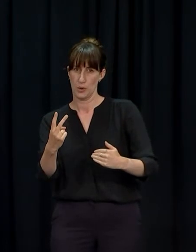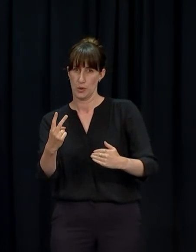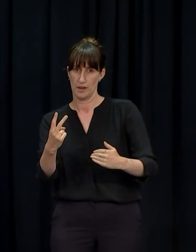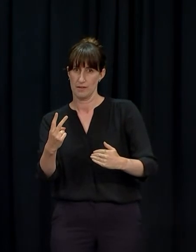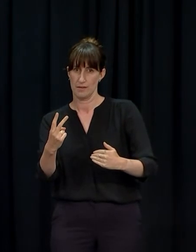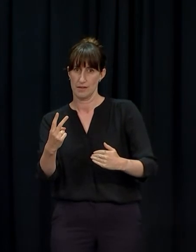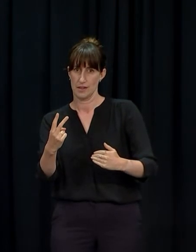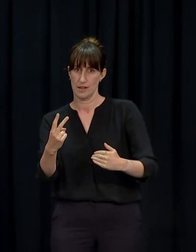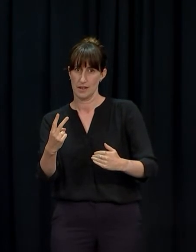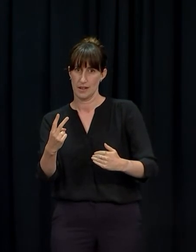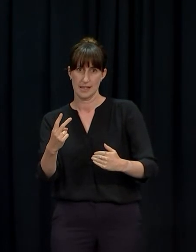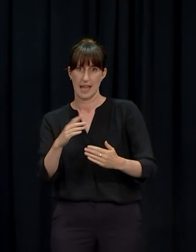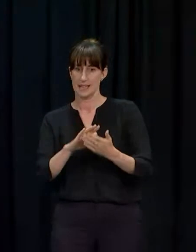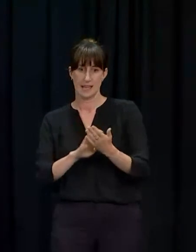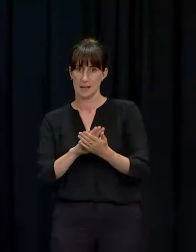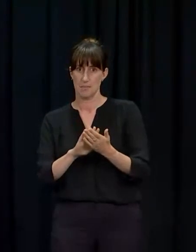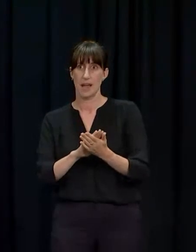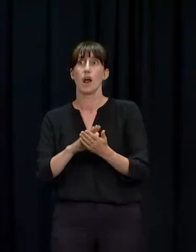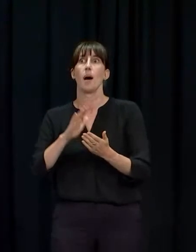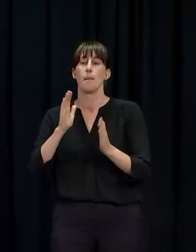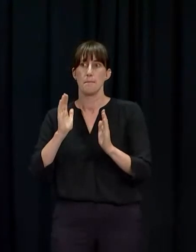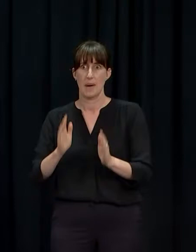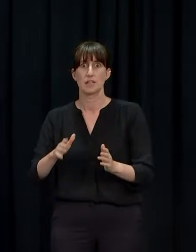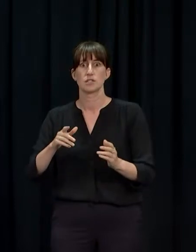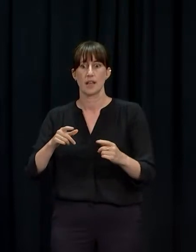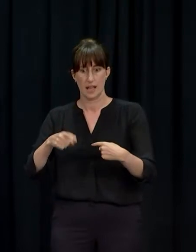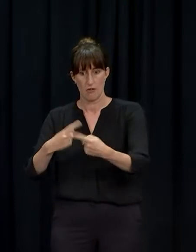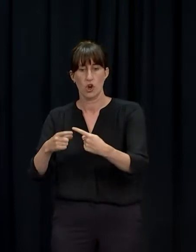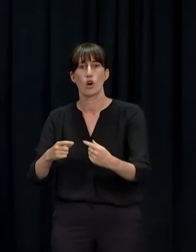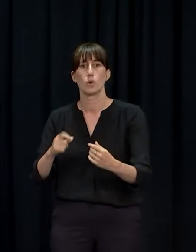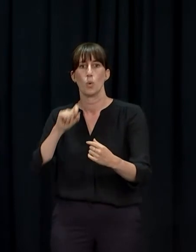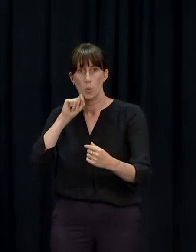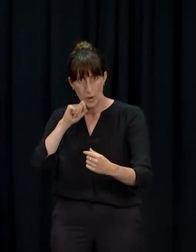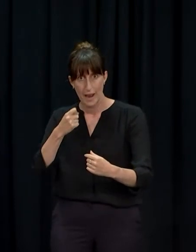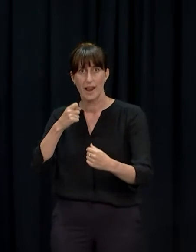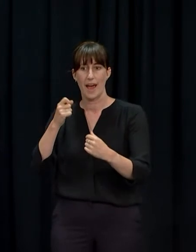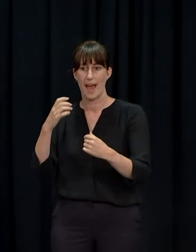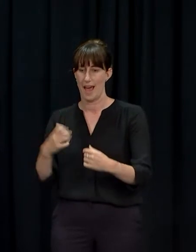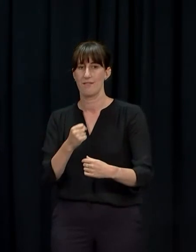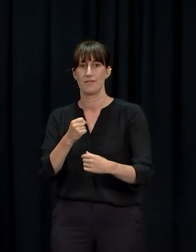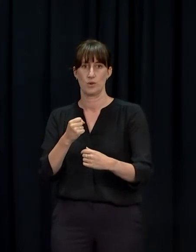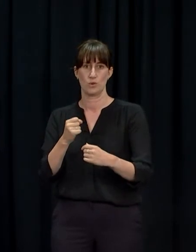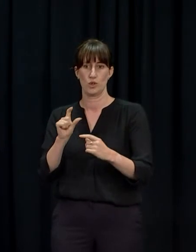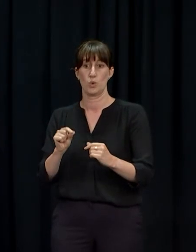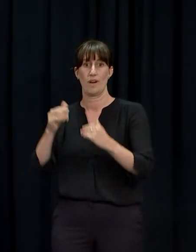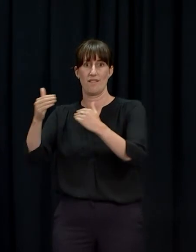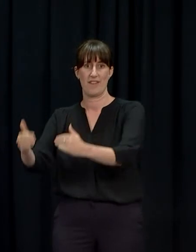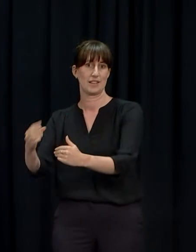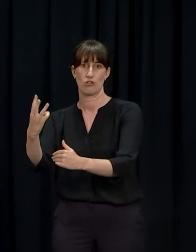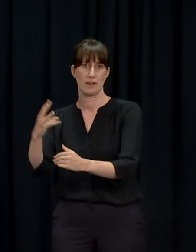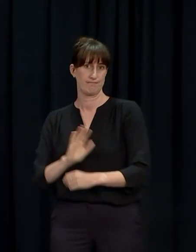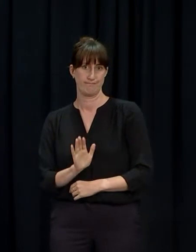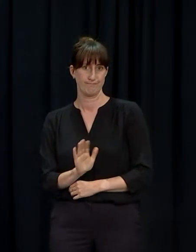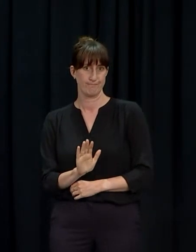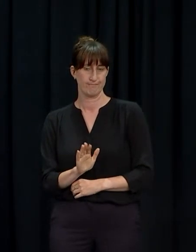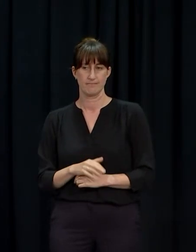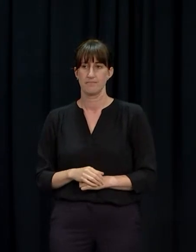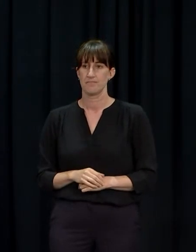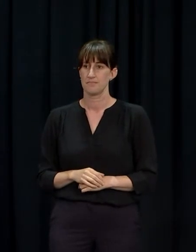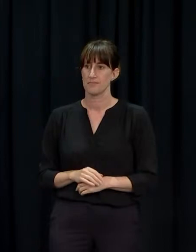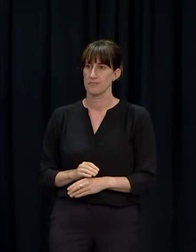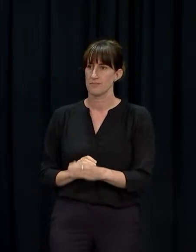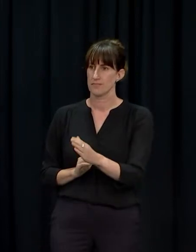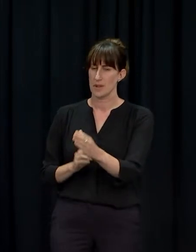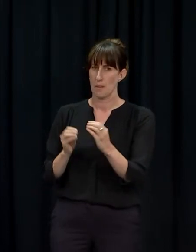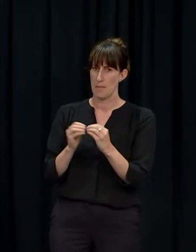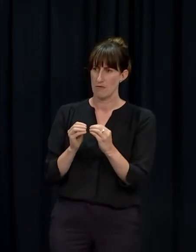to phase 3, for instance. Minister Verrall, you said in the opening remarks that this is a mild